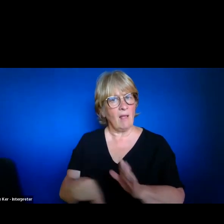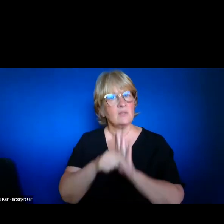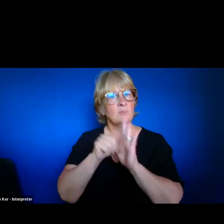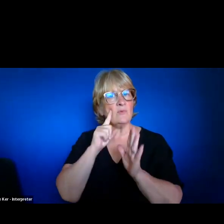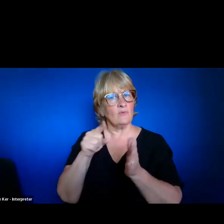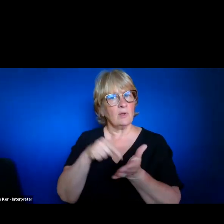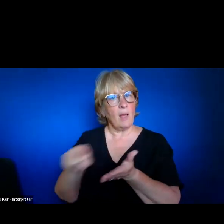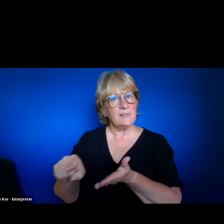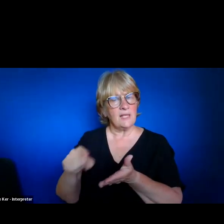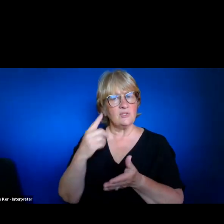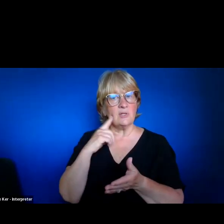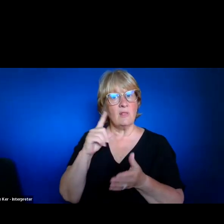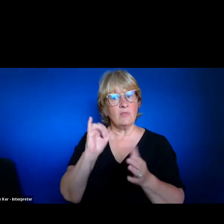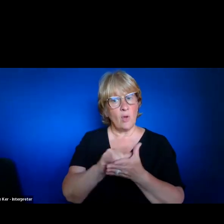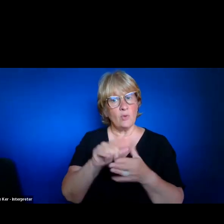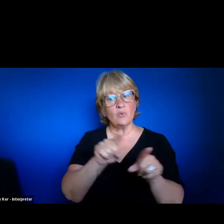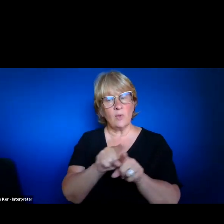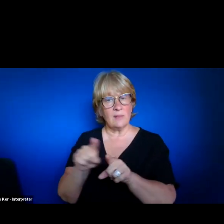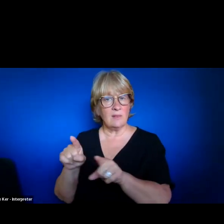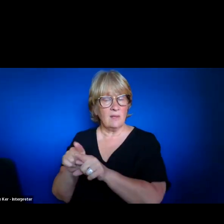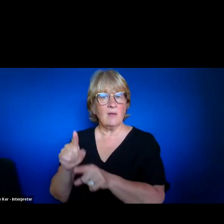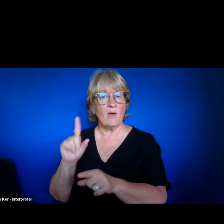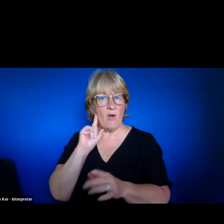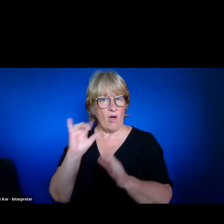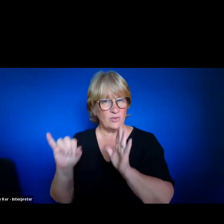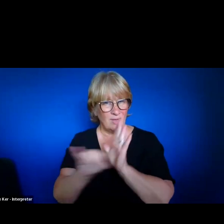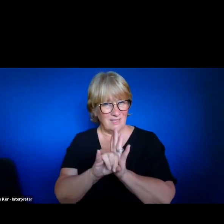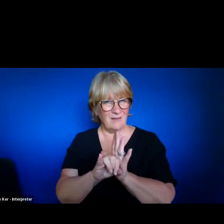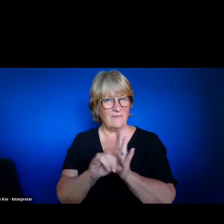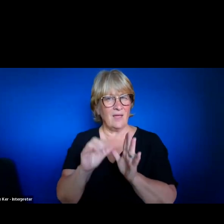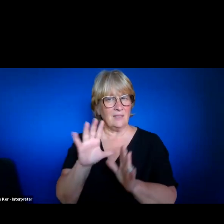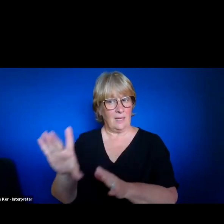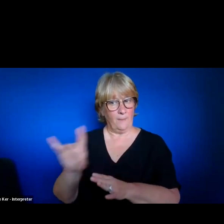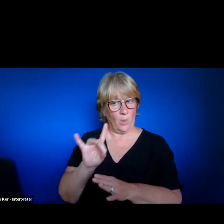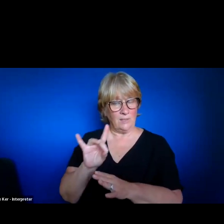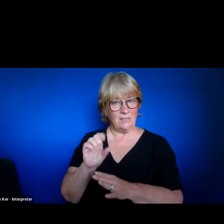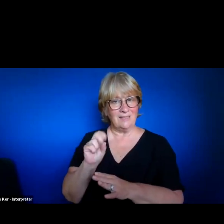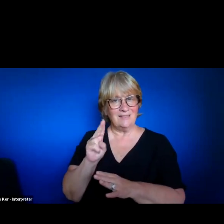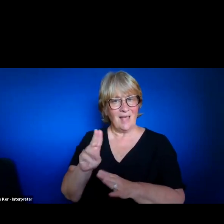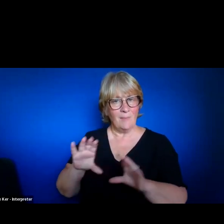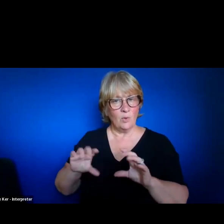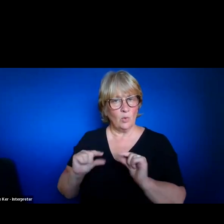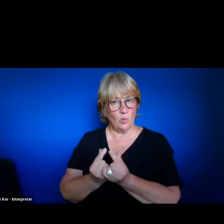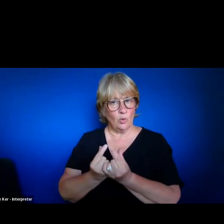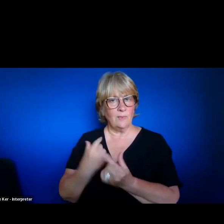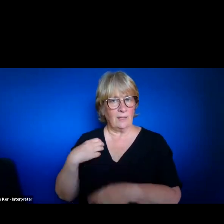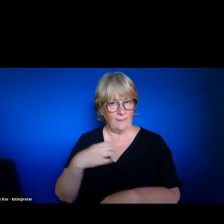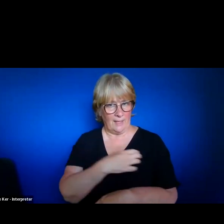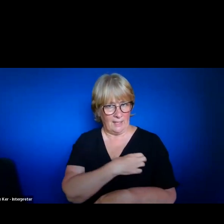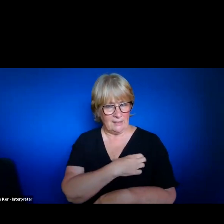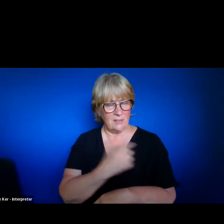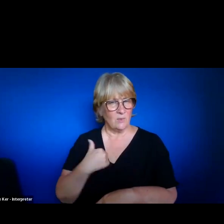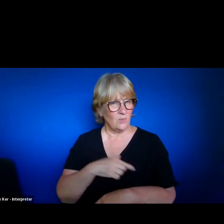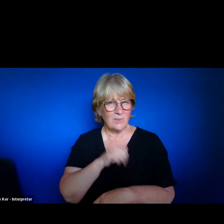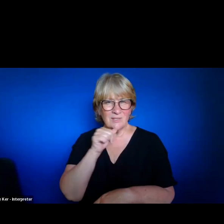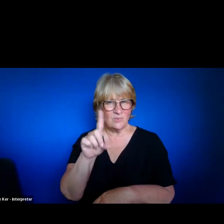as those members with lived experience on our identified and appointed subgroup committees. We do